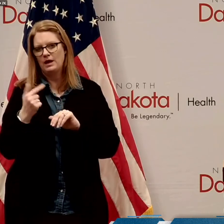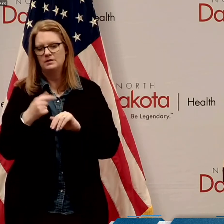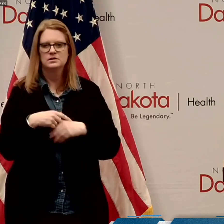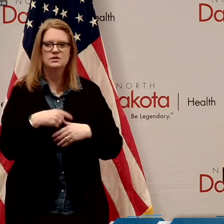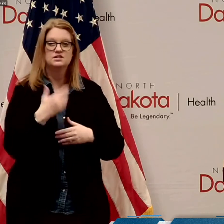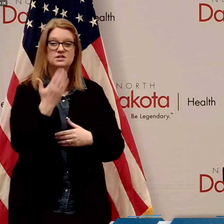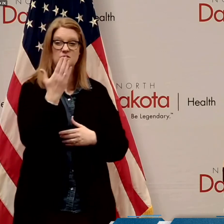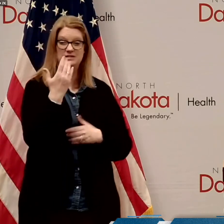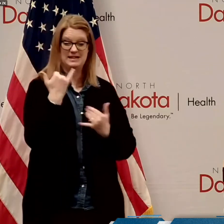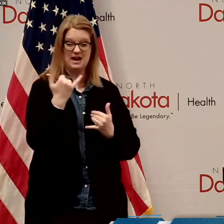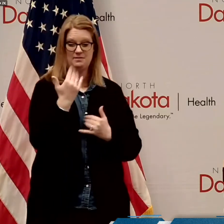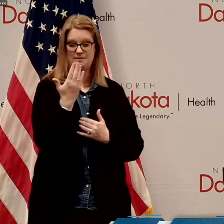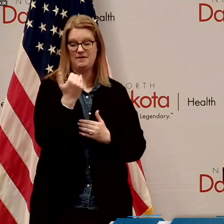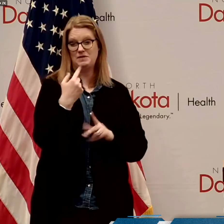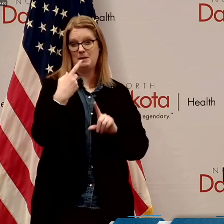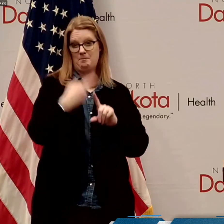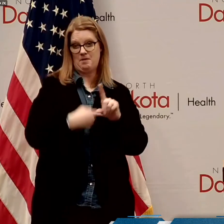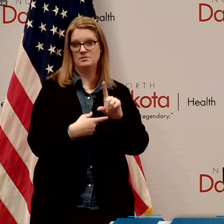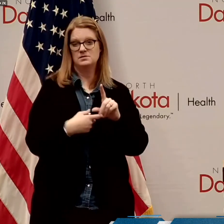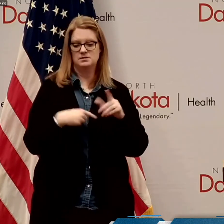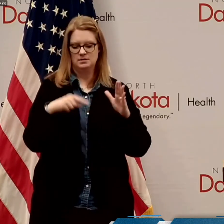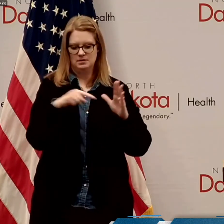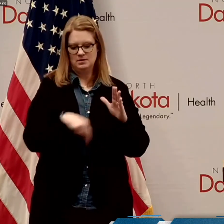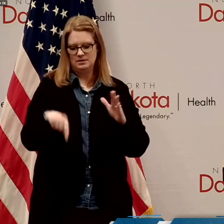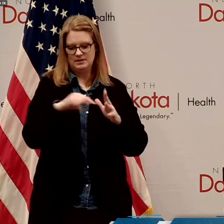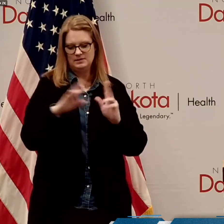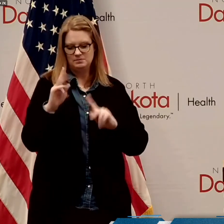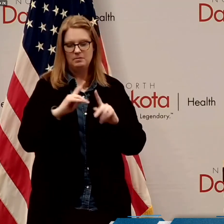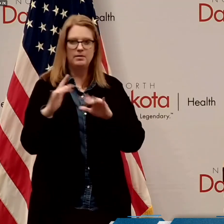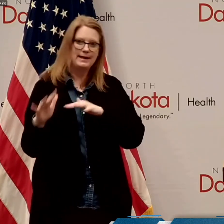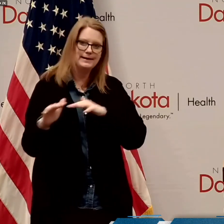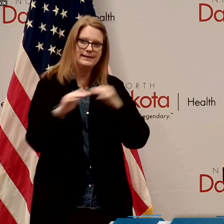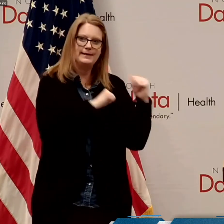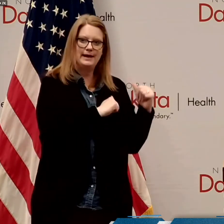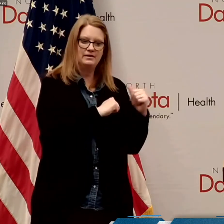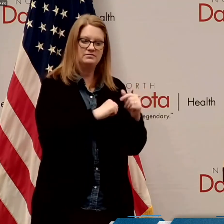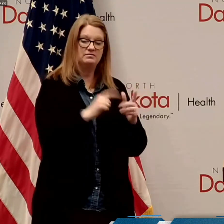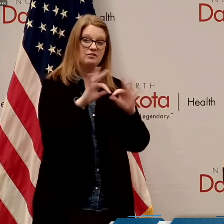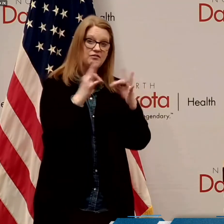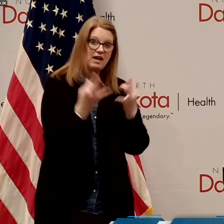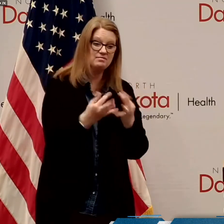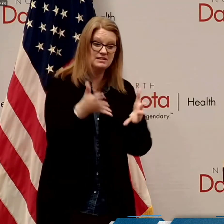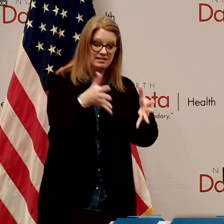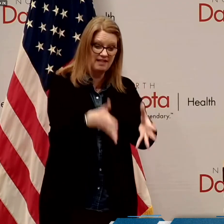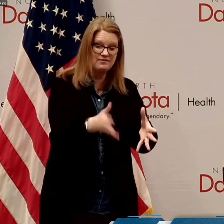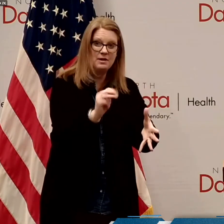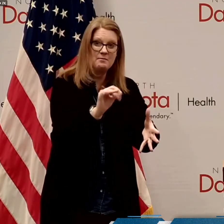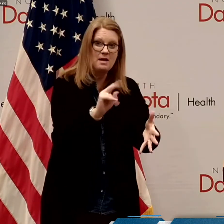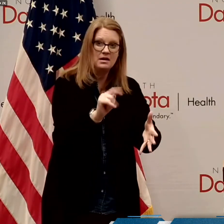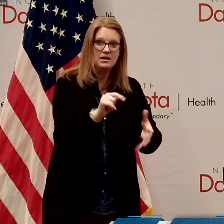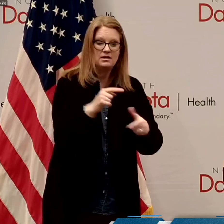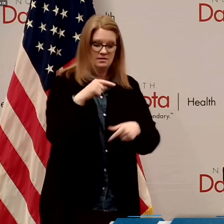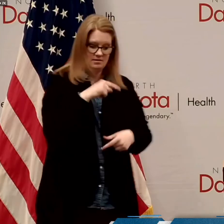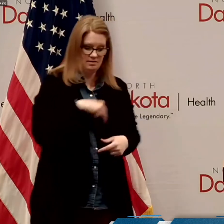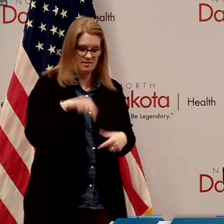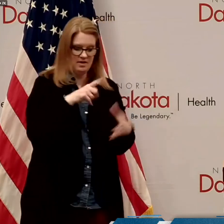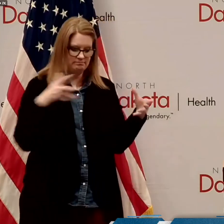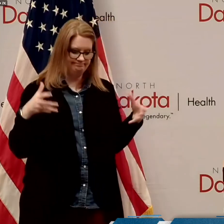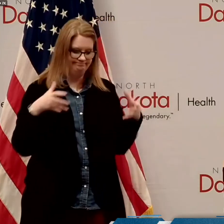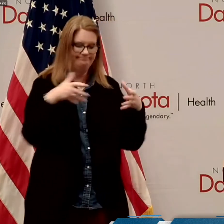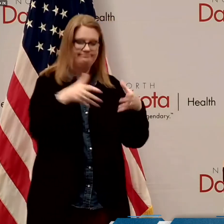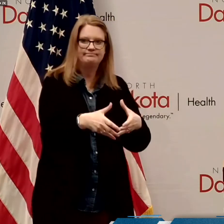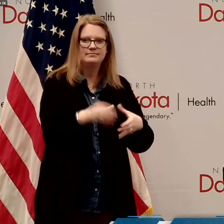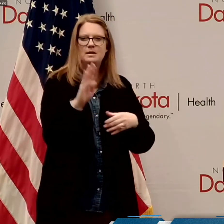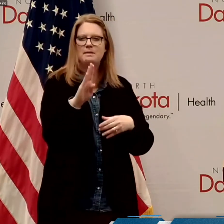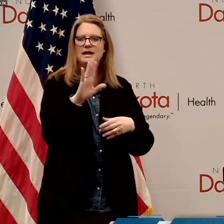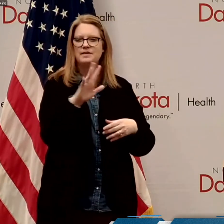15 months, and these folks, again, leaving behind family members back here in Minot, but they're all returning today.